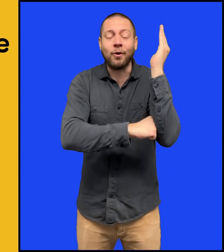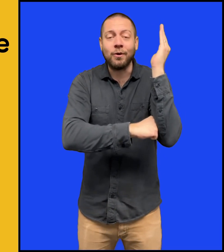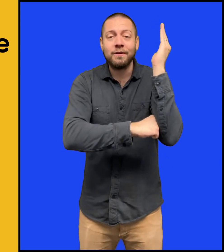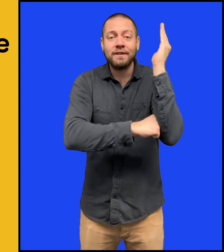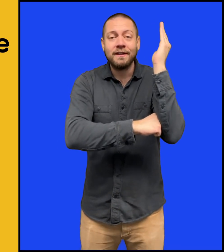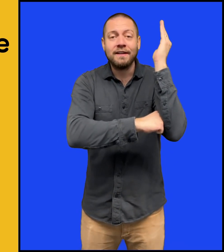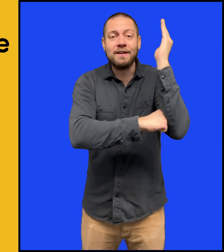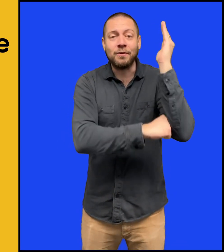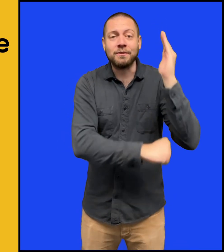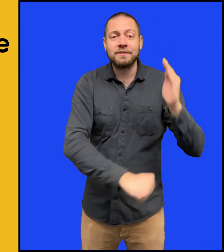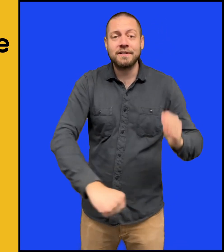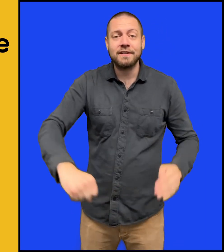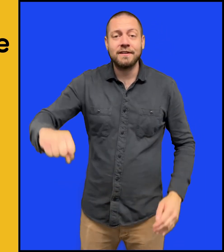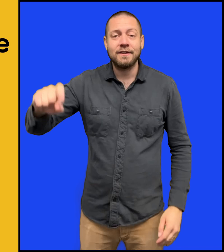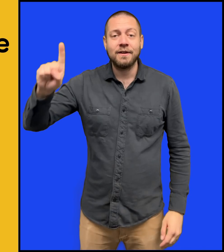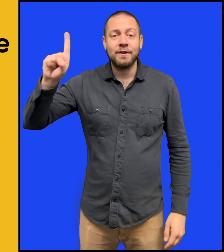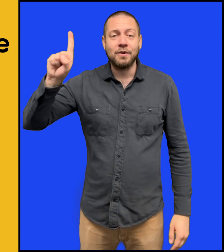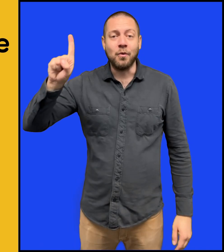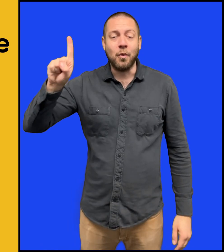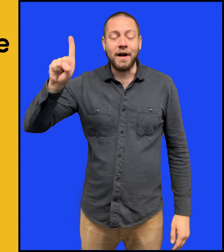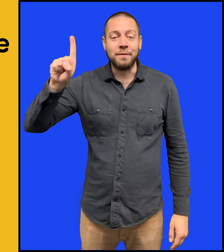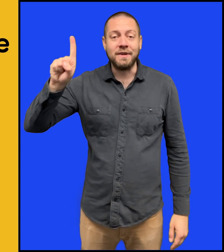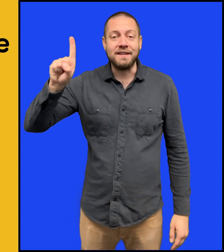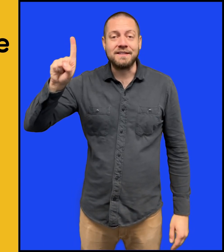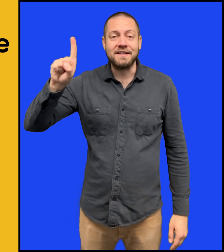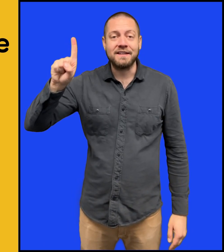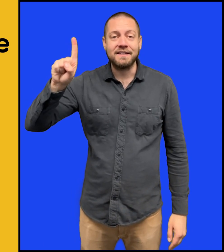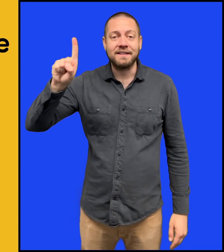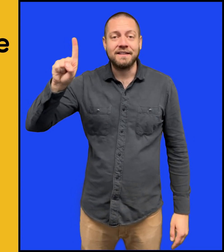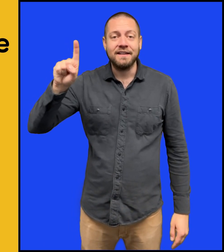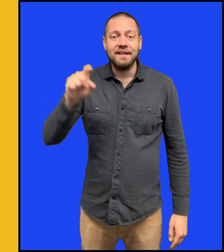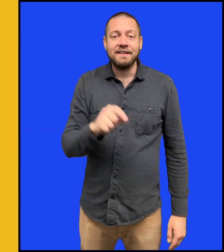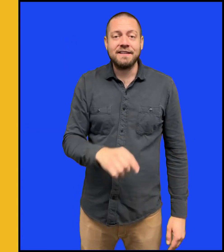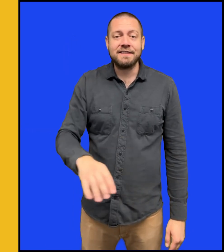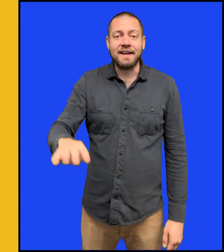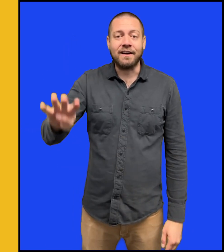of a whole, equals 1 beat.